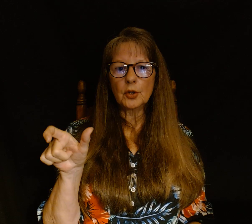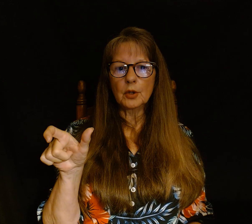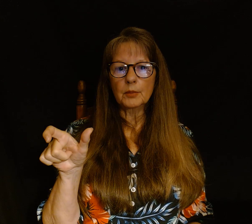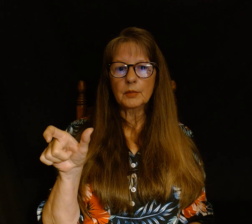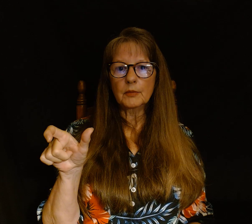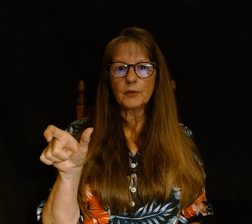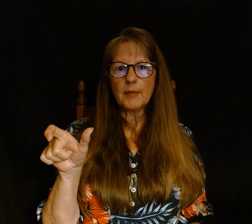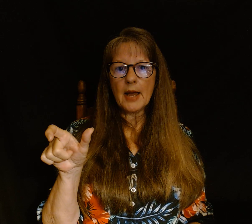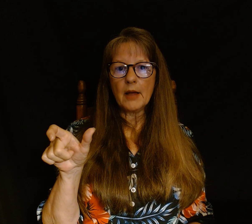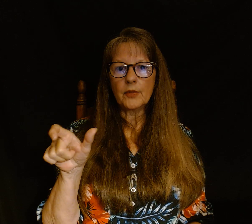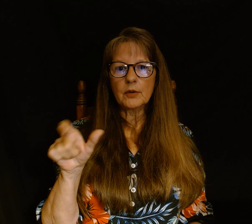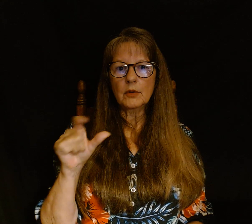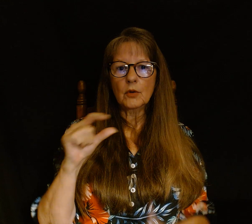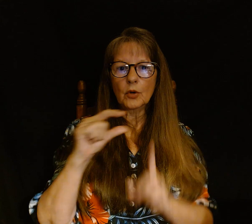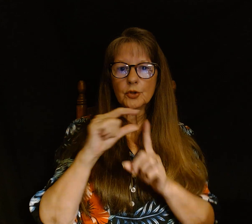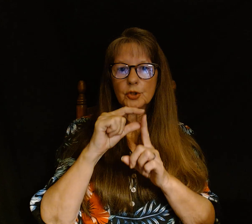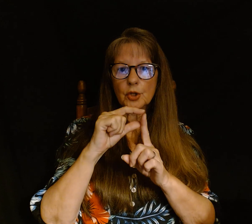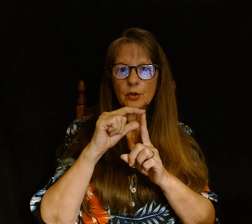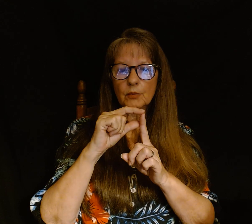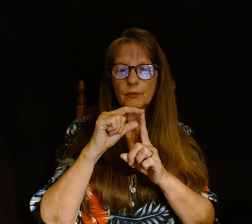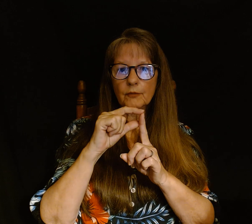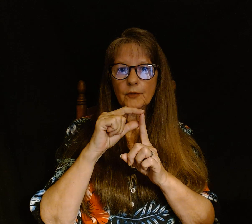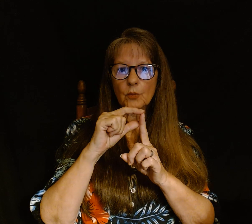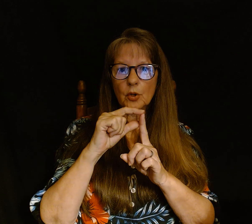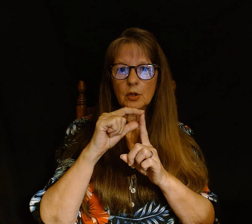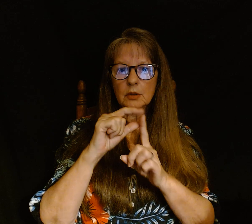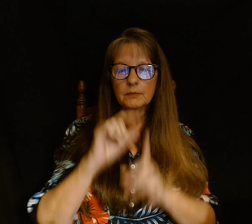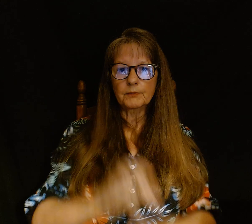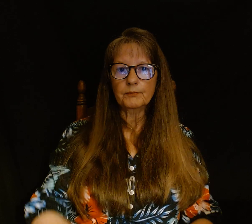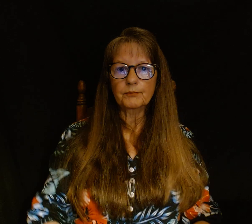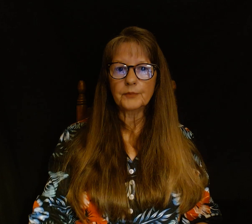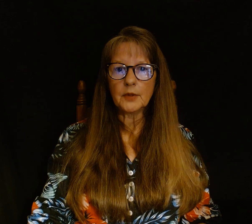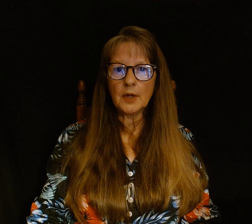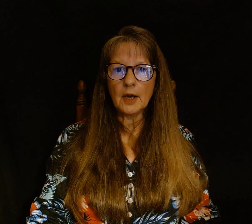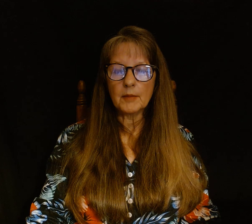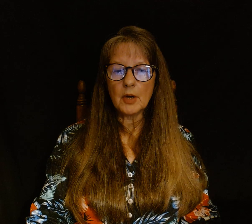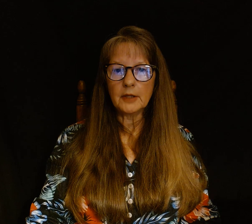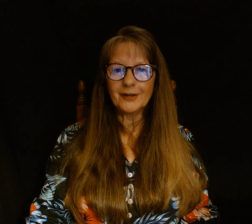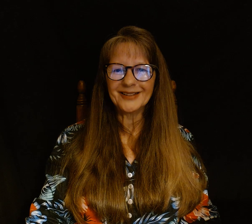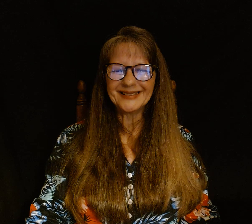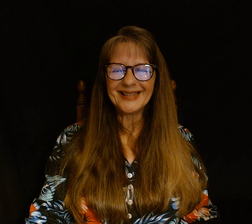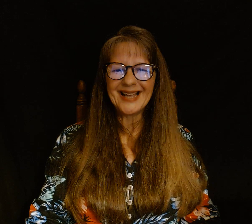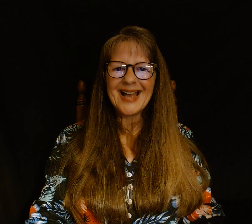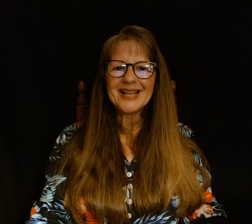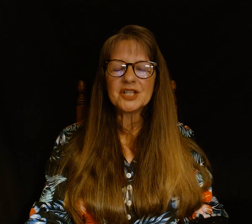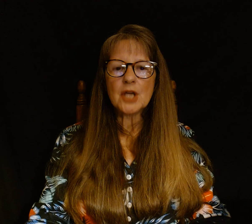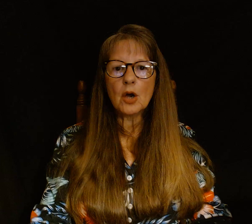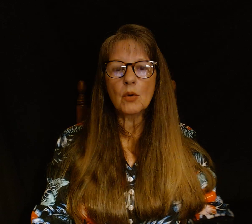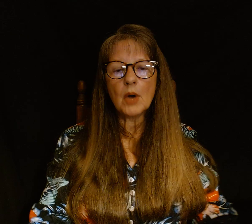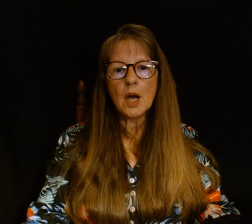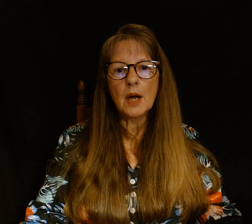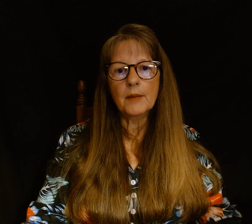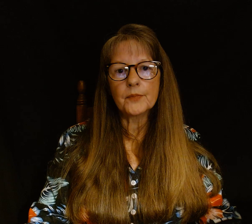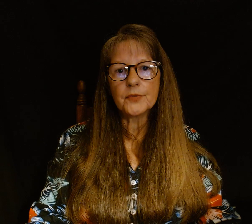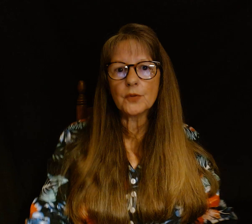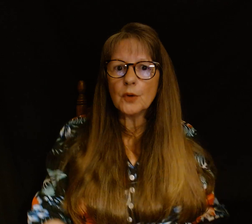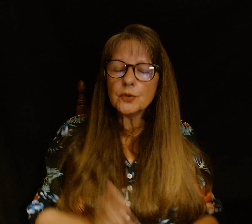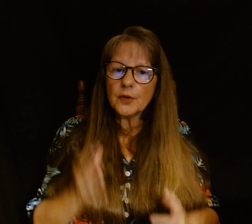term for math, or term for word. I think I got them all in there. So, so those are the things